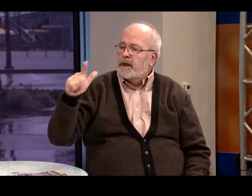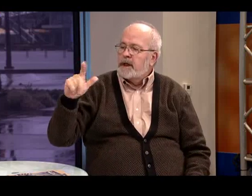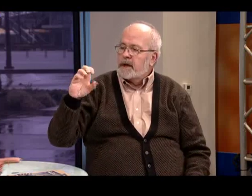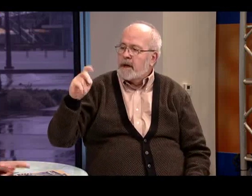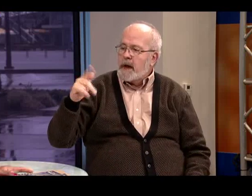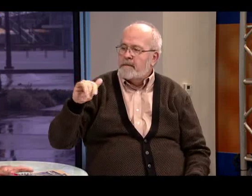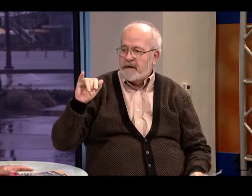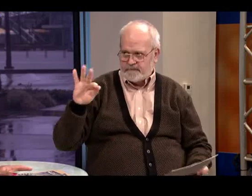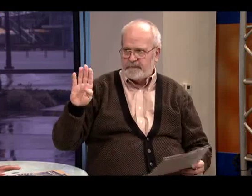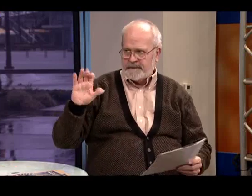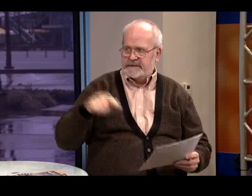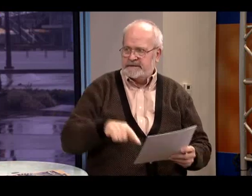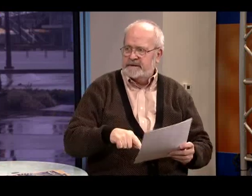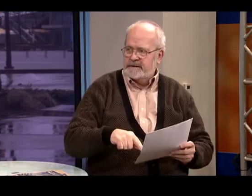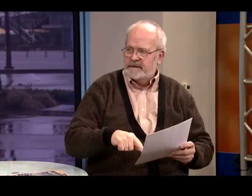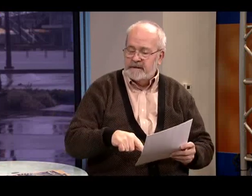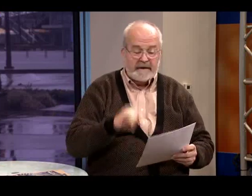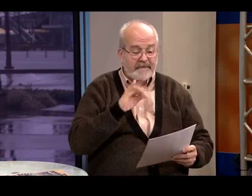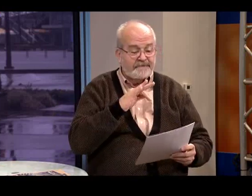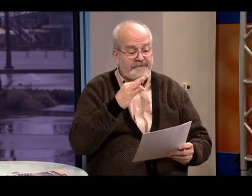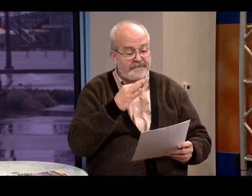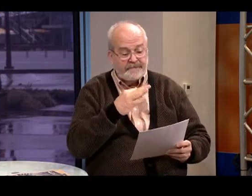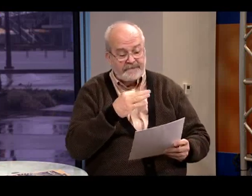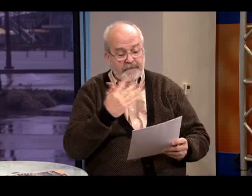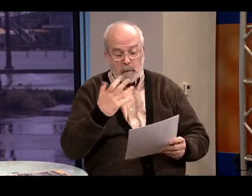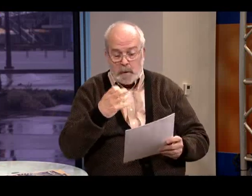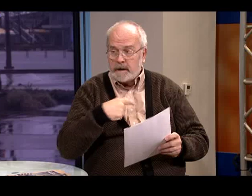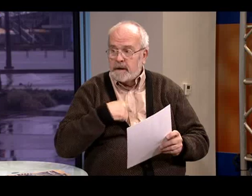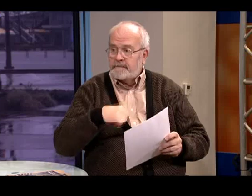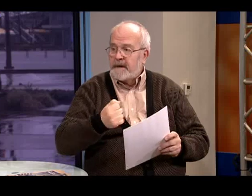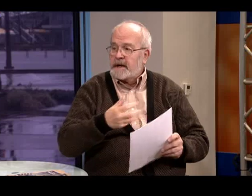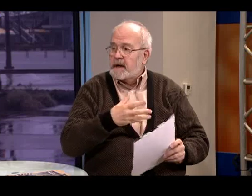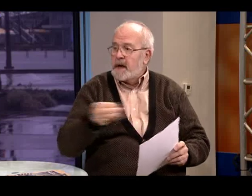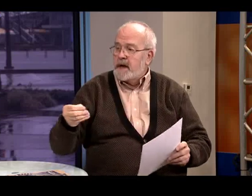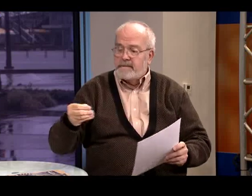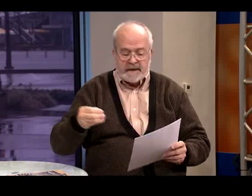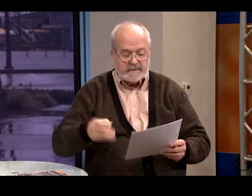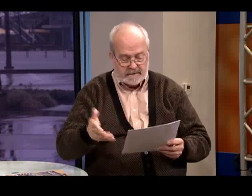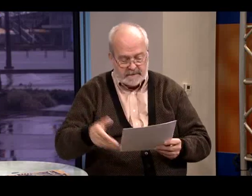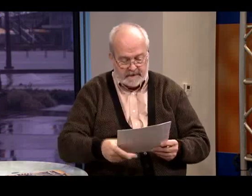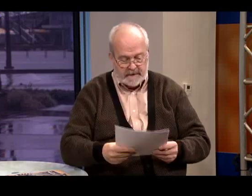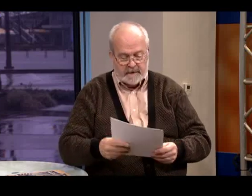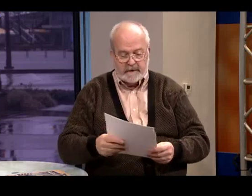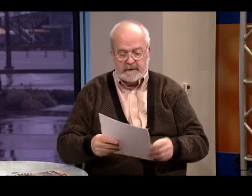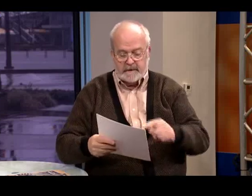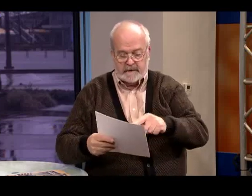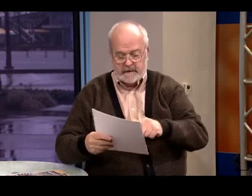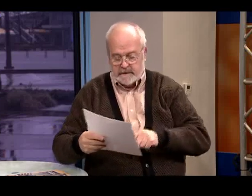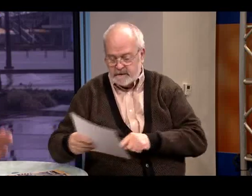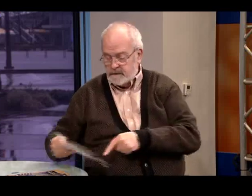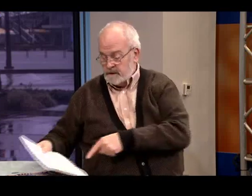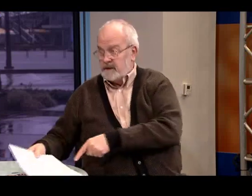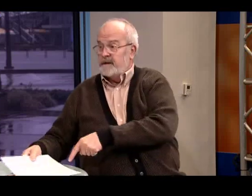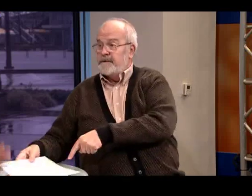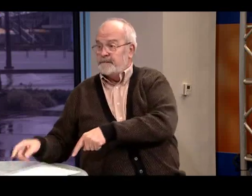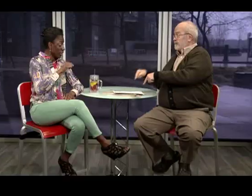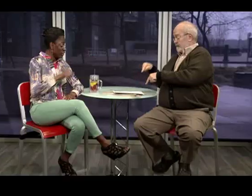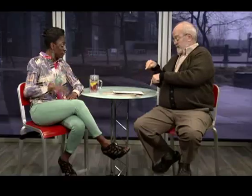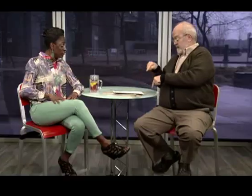And I do have the original copy here. I can make copies from this if you would like them. Yes, I'd be